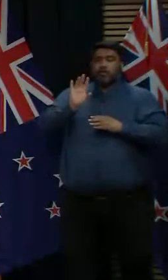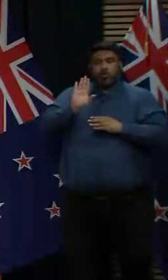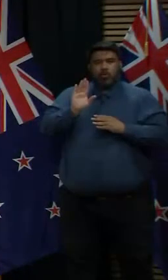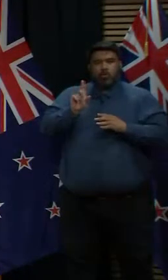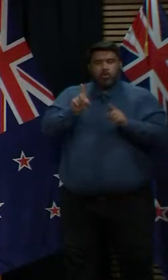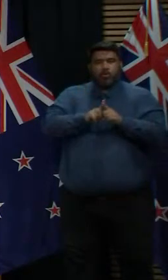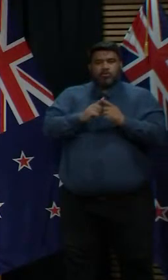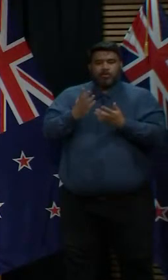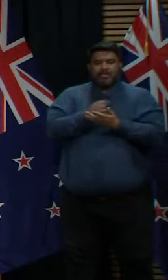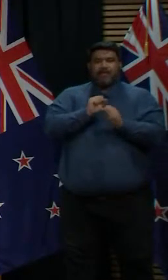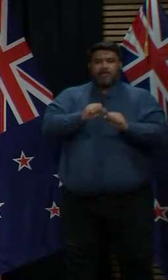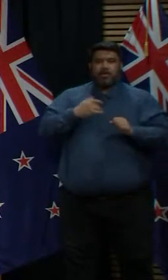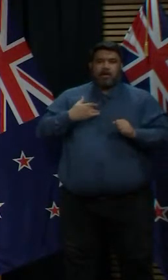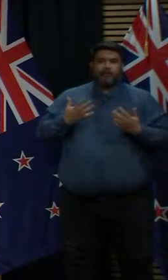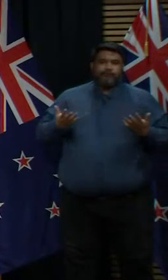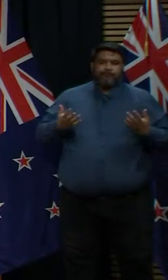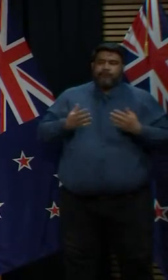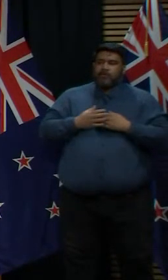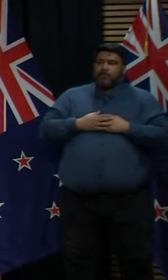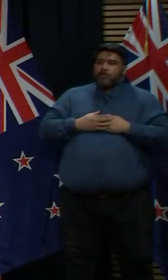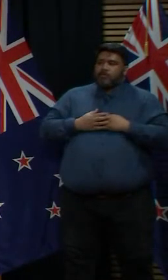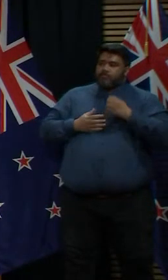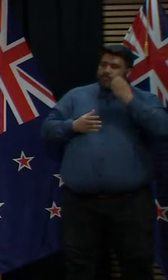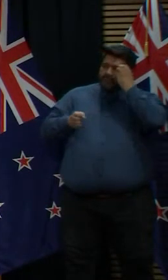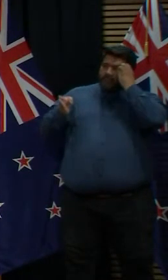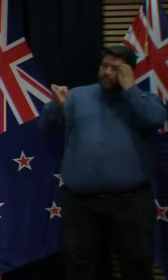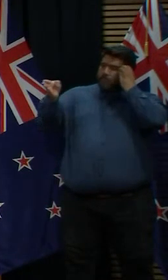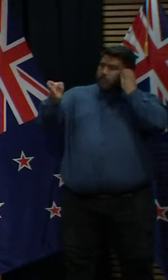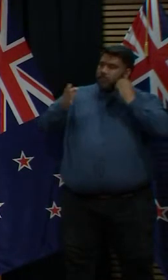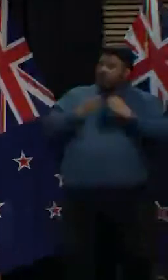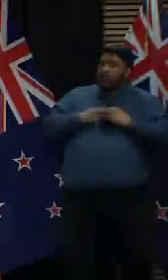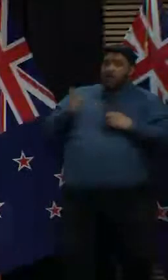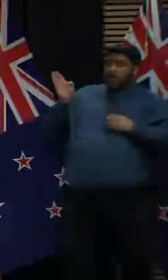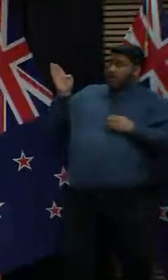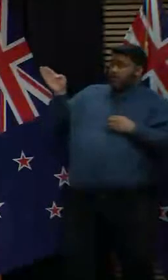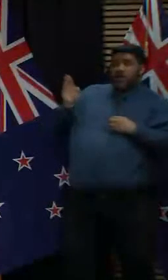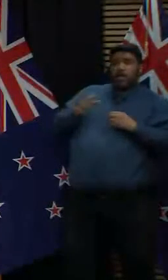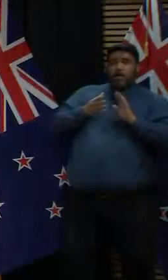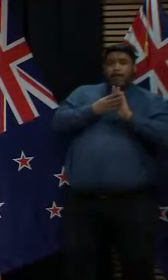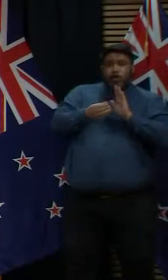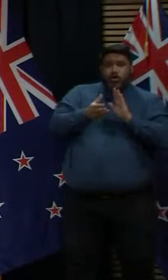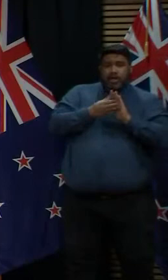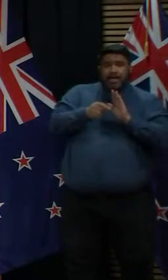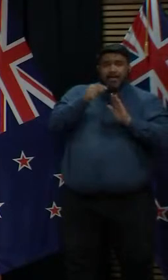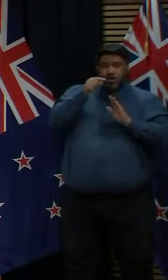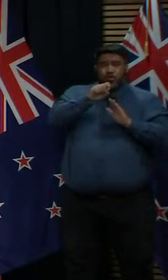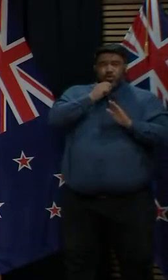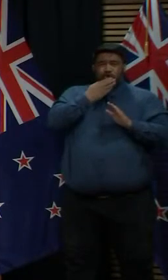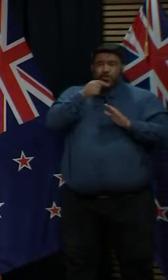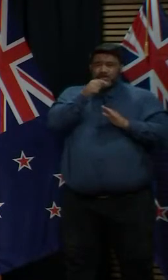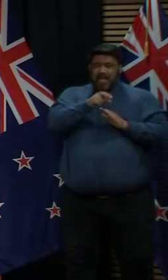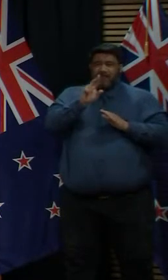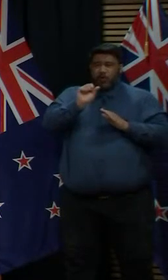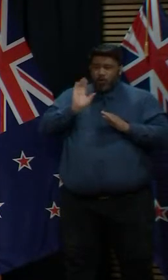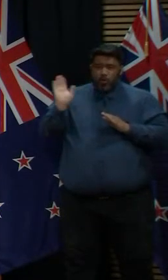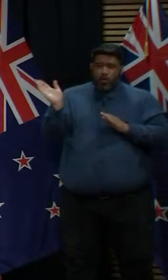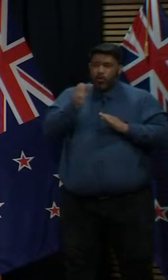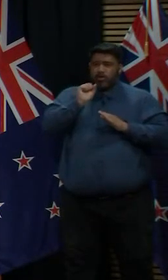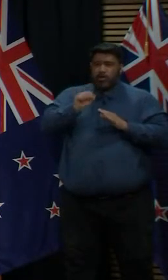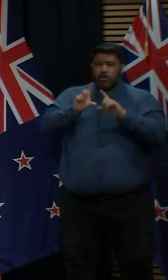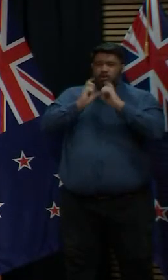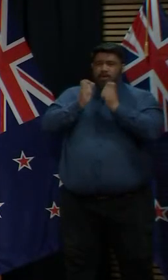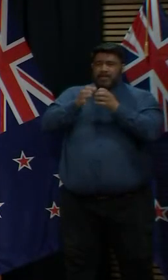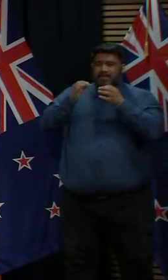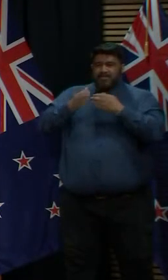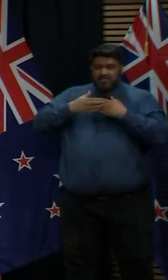let you finish with a question, Henry, and then I'll come to Jason. Will this modelling be the underlying assumption for most of your cabinet decision making on this, or will you also be looking at countries like